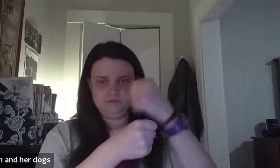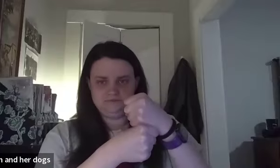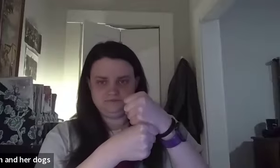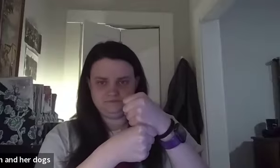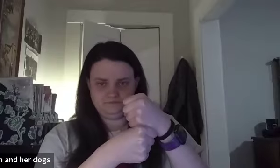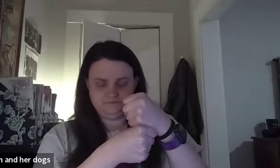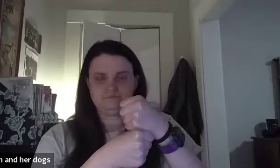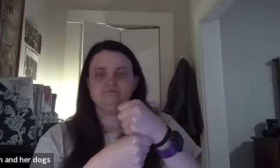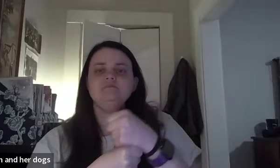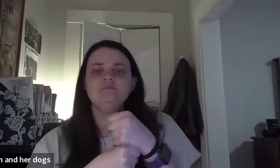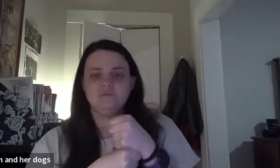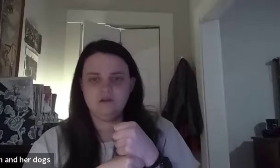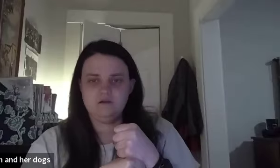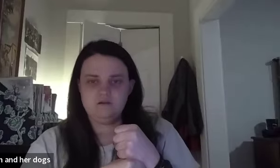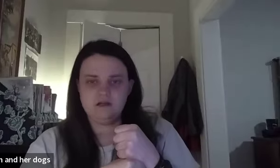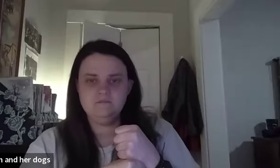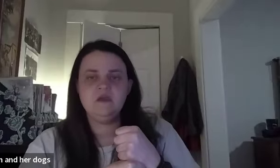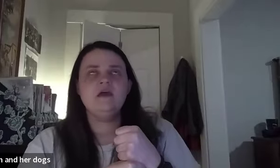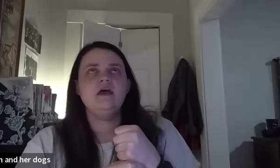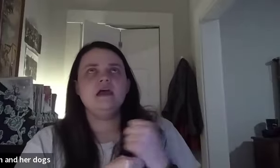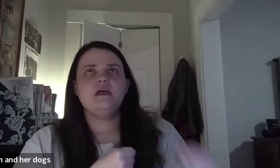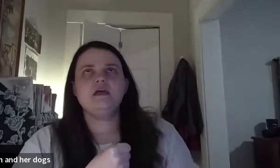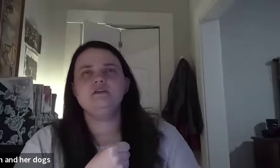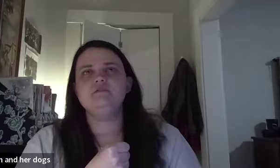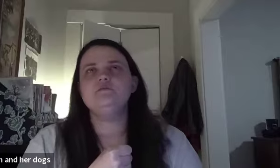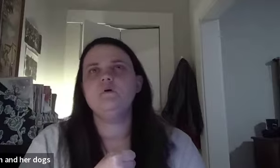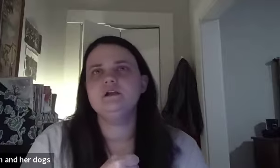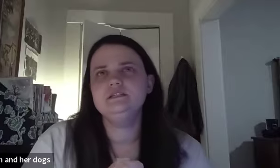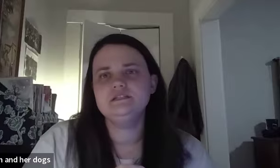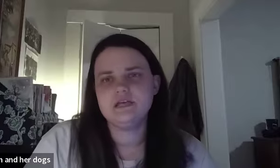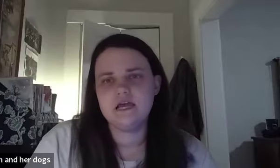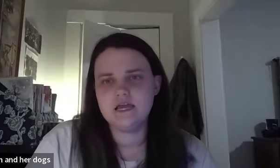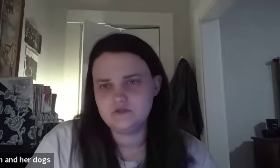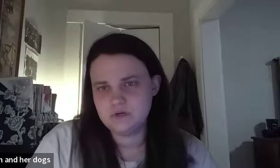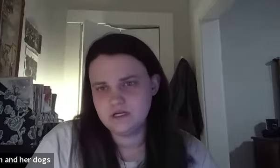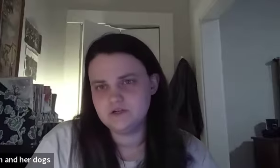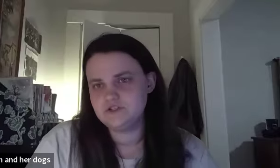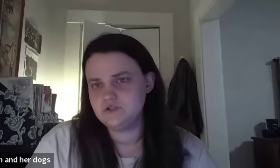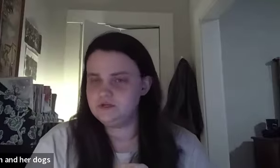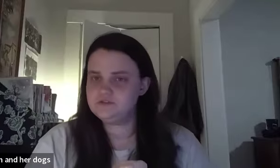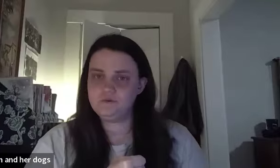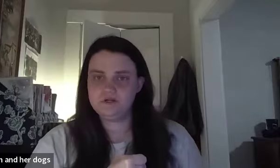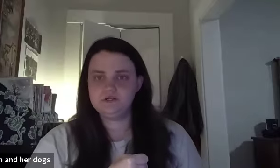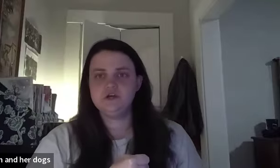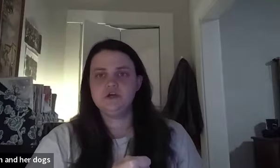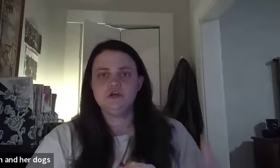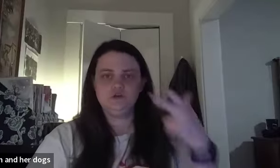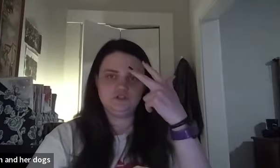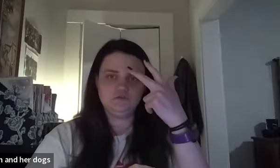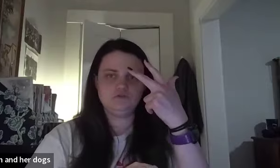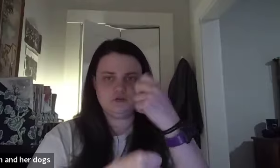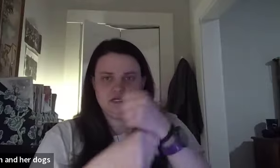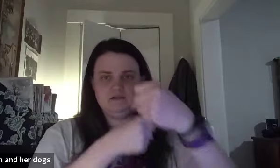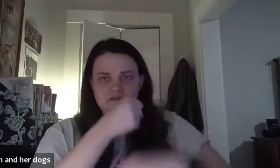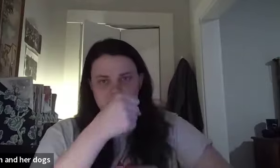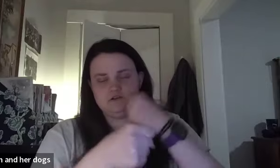Year. All right. And if you wanted to say 3 years, 2 years, 4 years, you would do